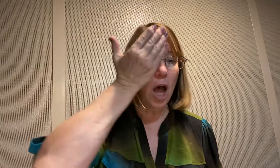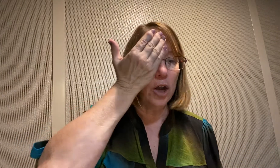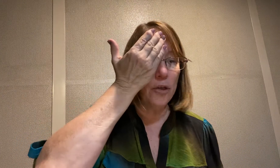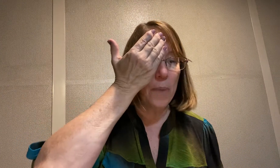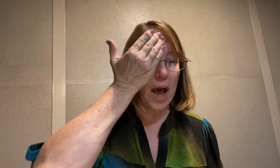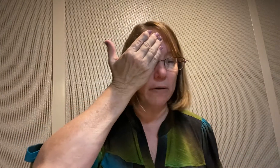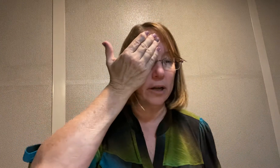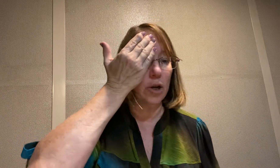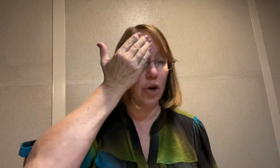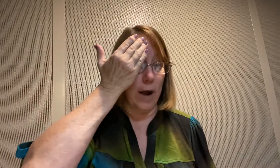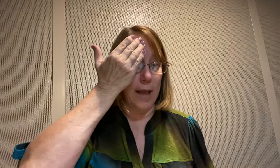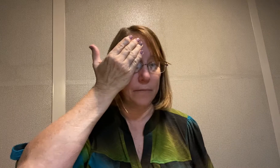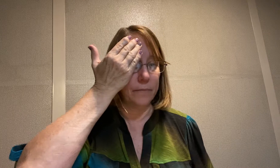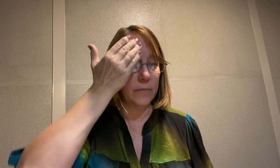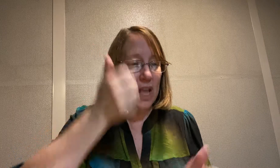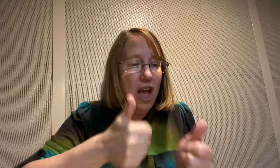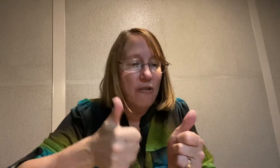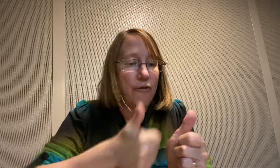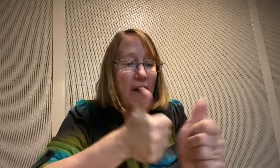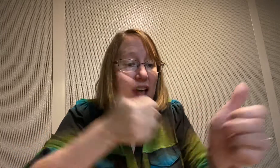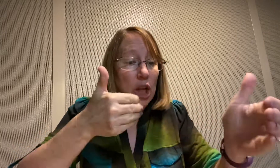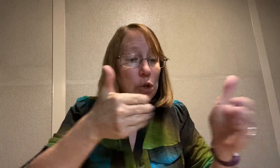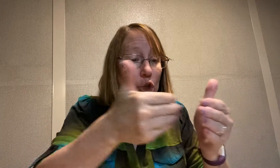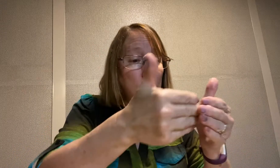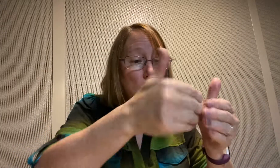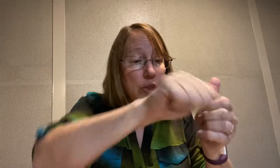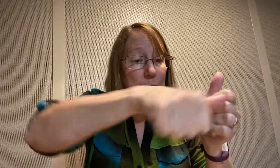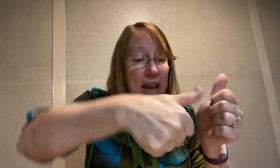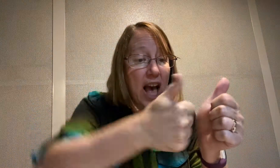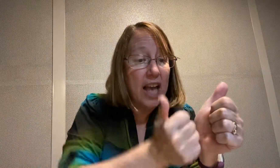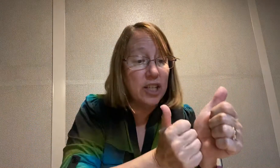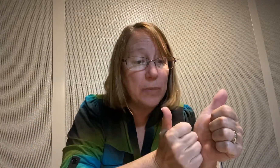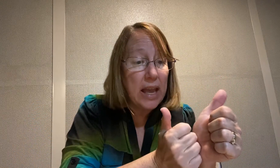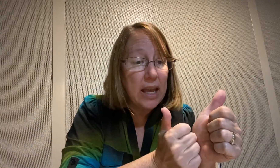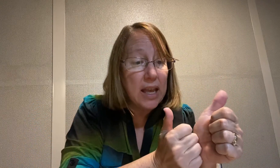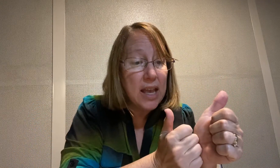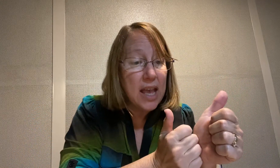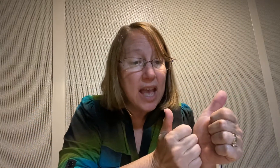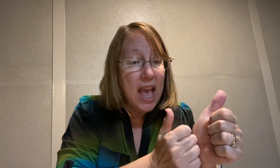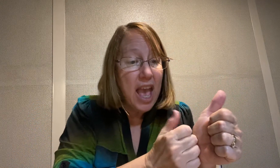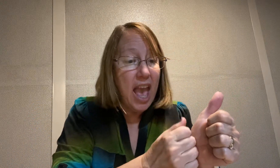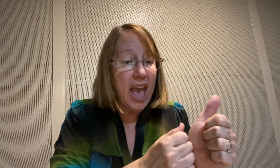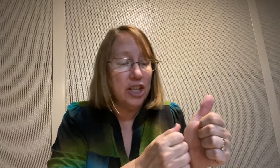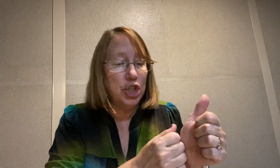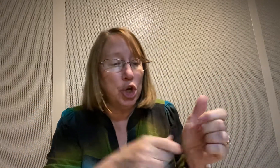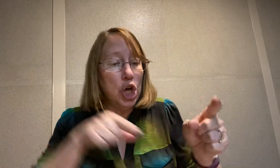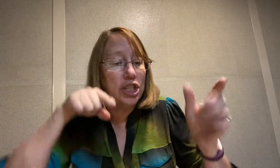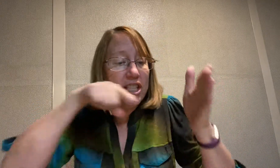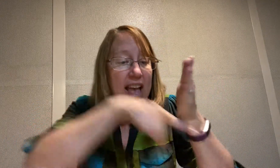Another pirate, Gray, followed close behind me and took